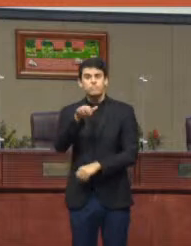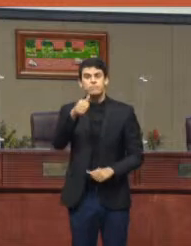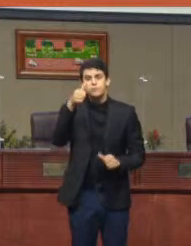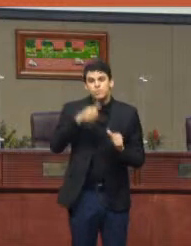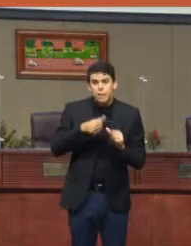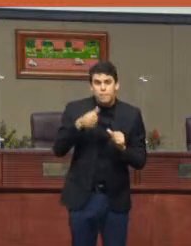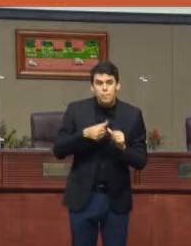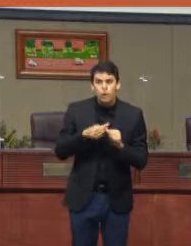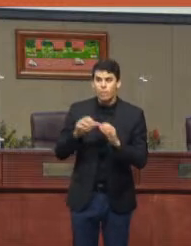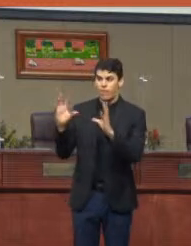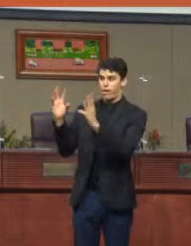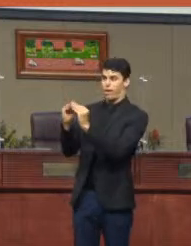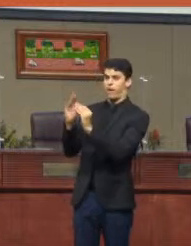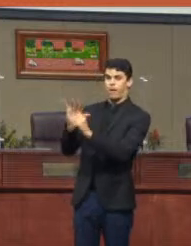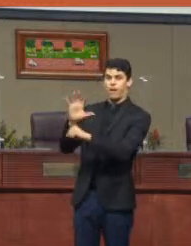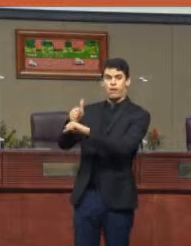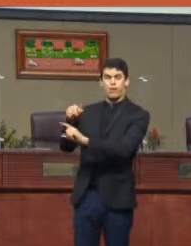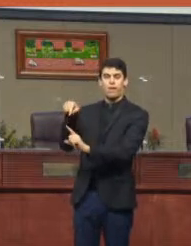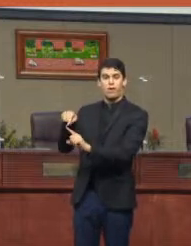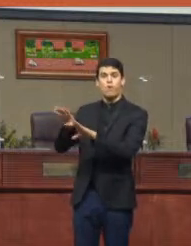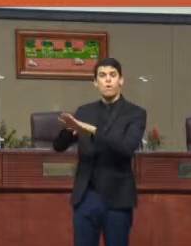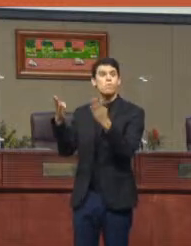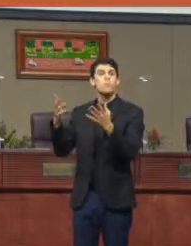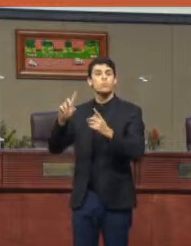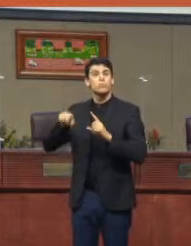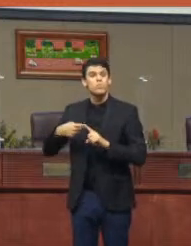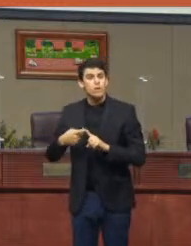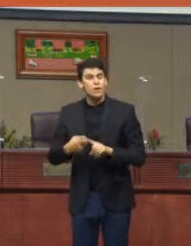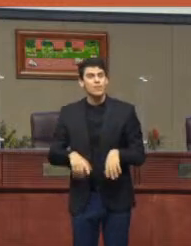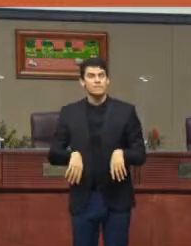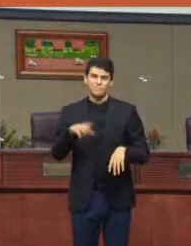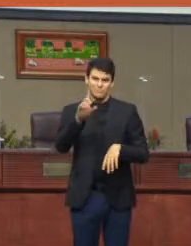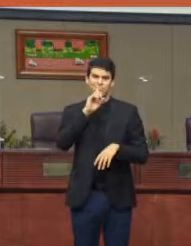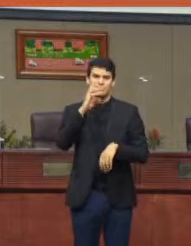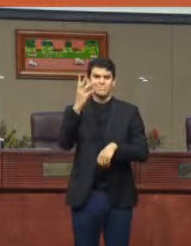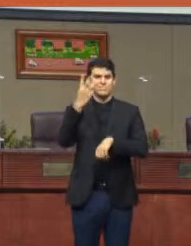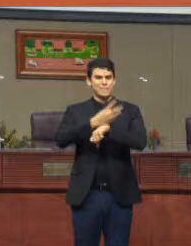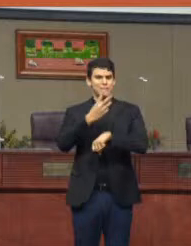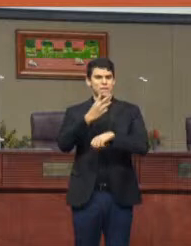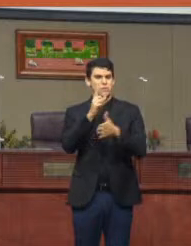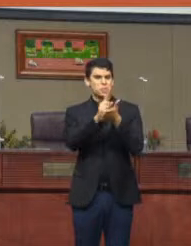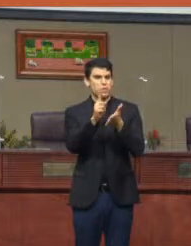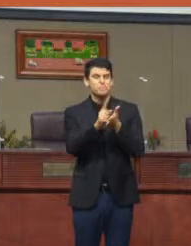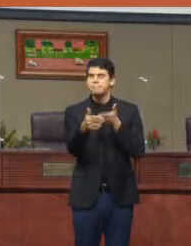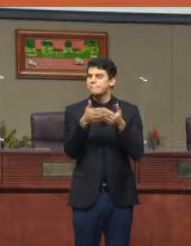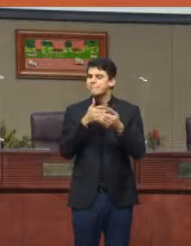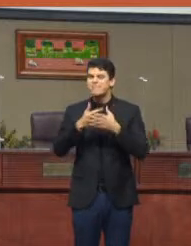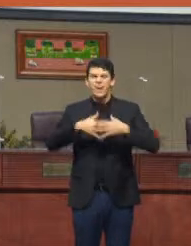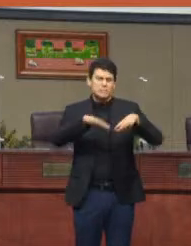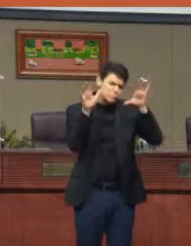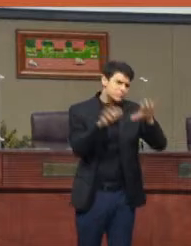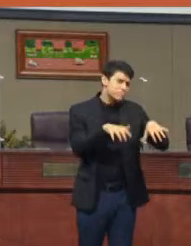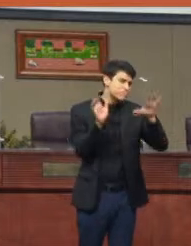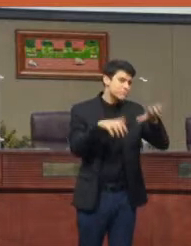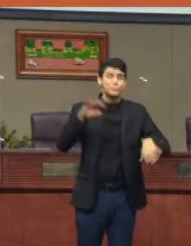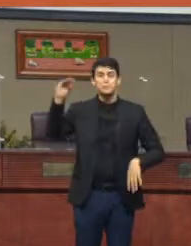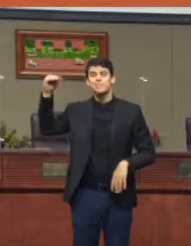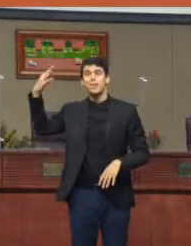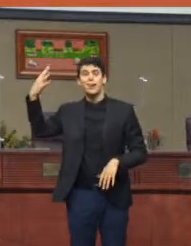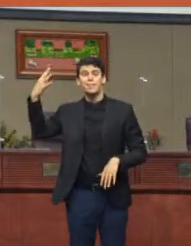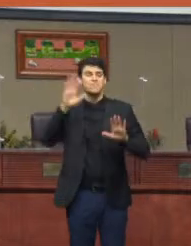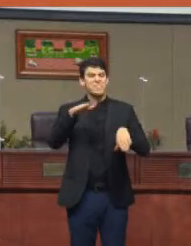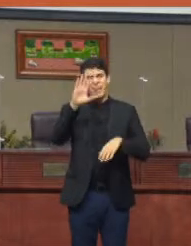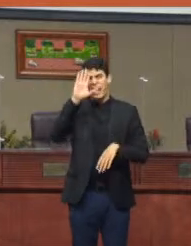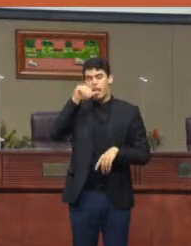Convention Center site is open from 6 days a week, rain or shine. I know the FEMA-run site